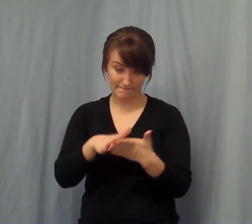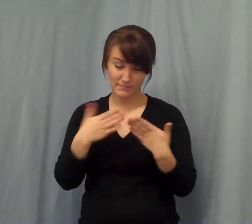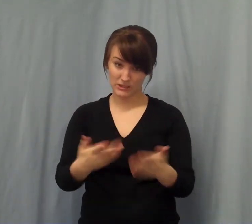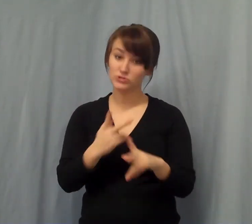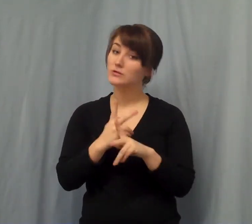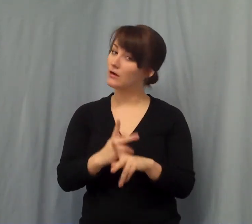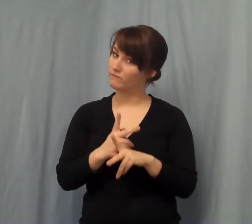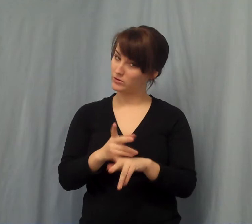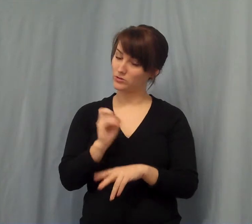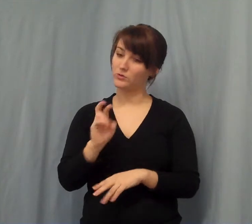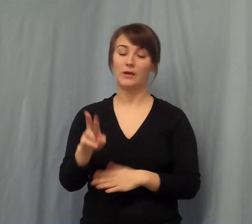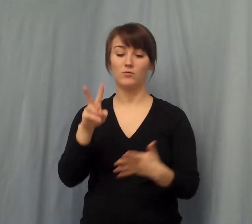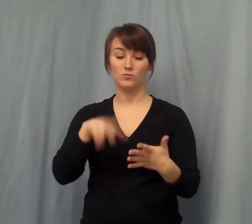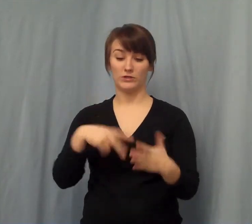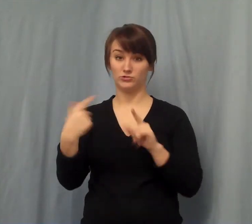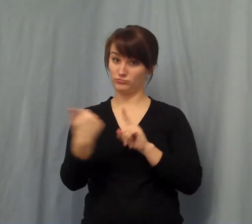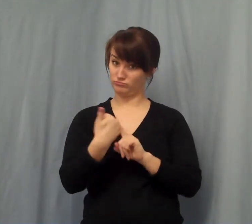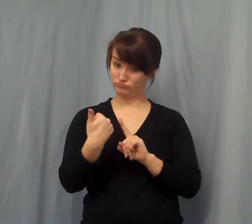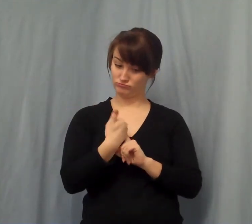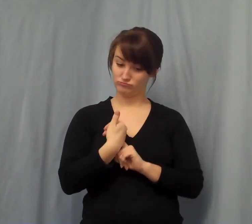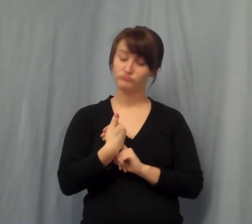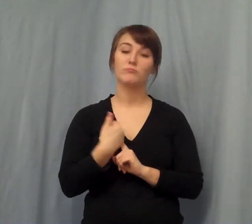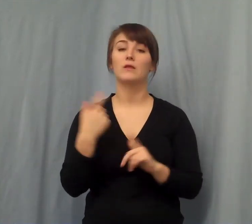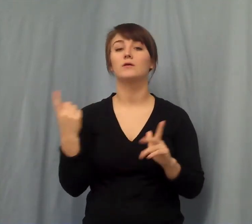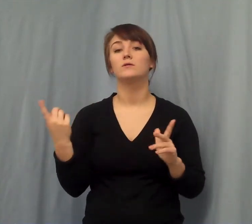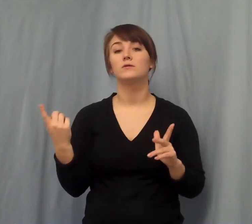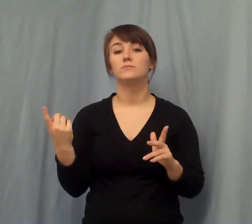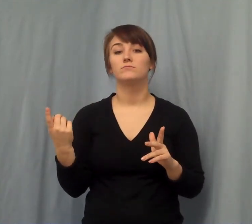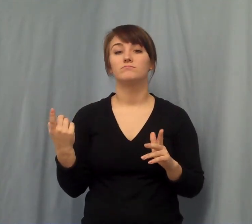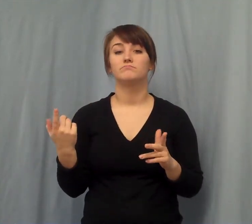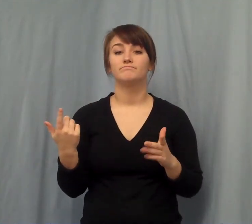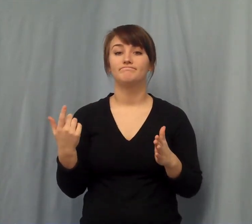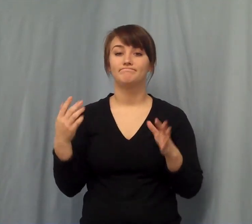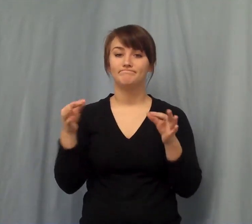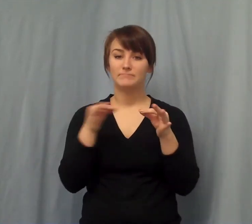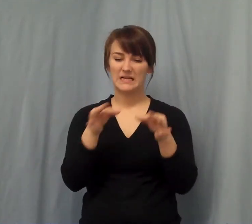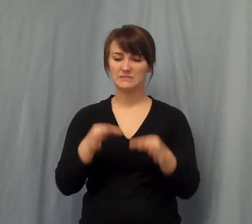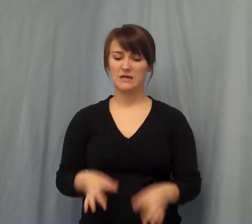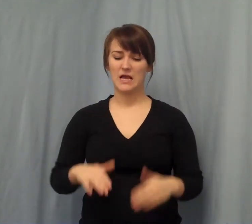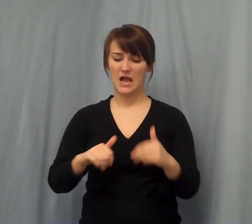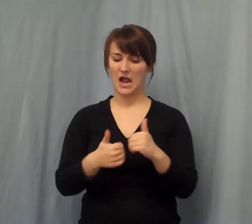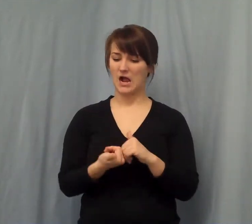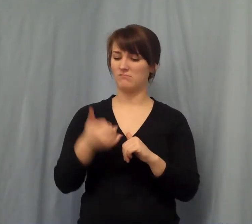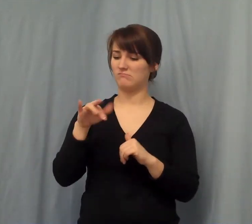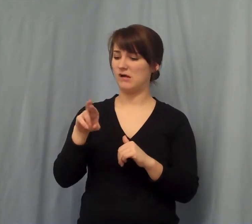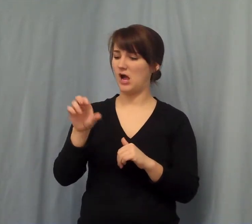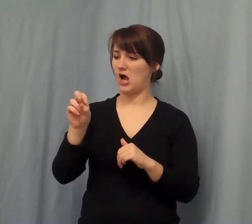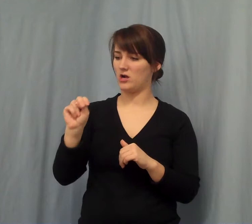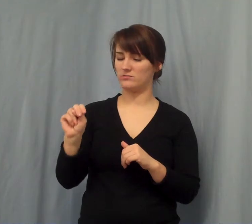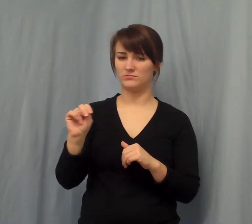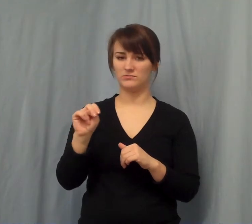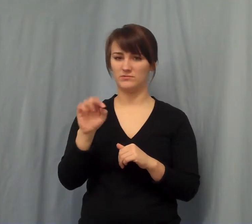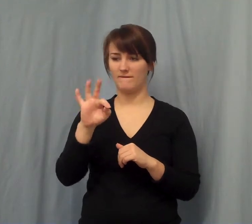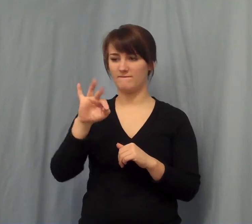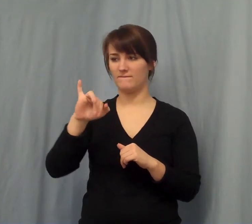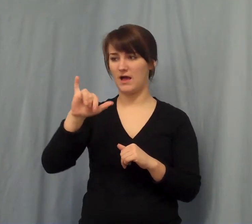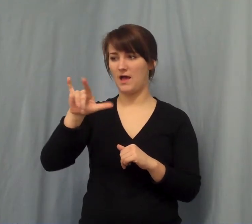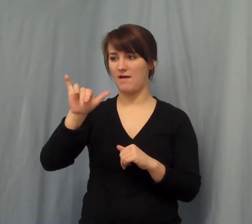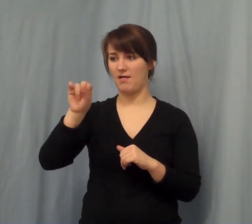yourself and explain how those iron filings are showing the magnetic field. So you need to